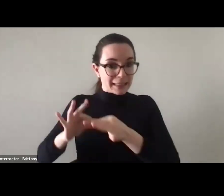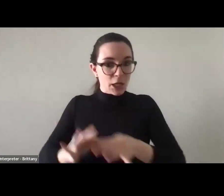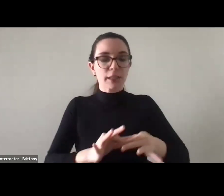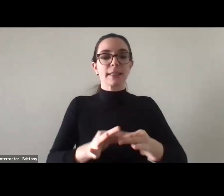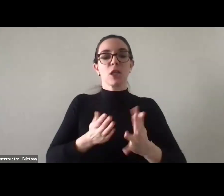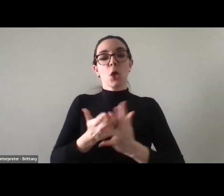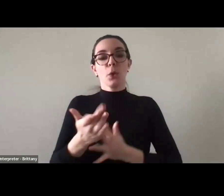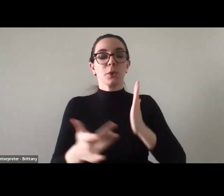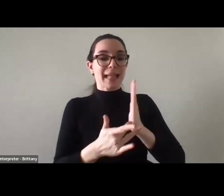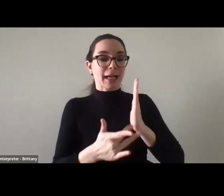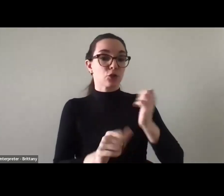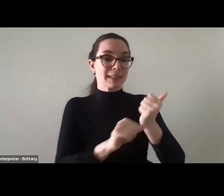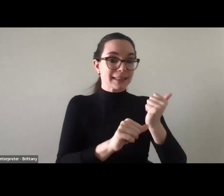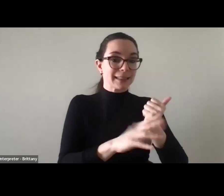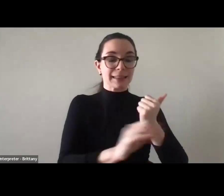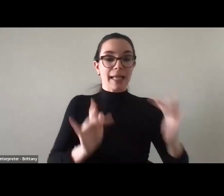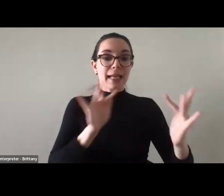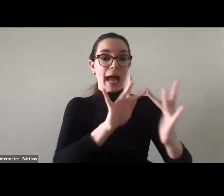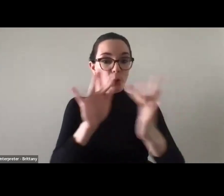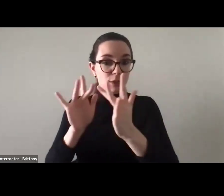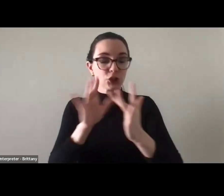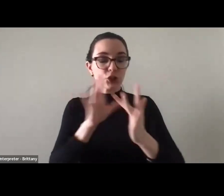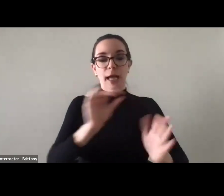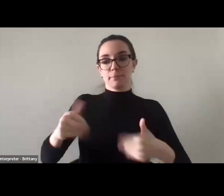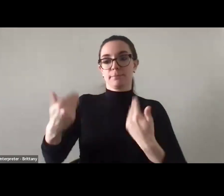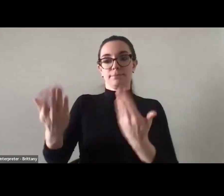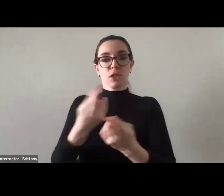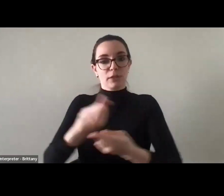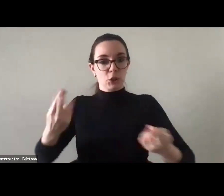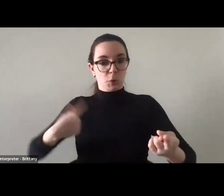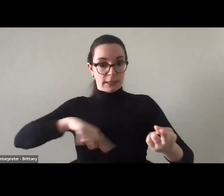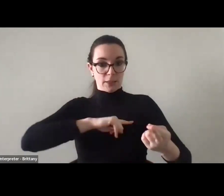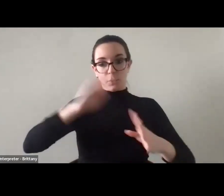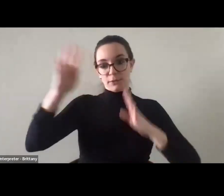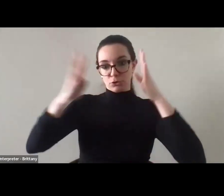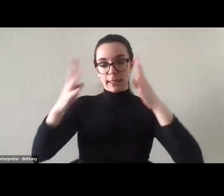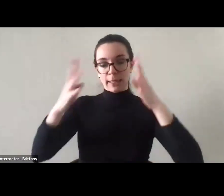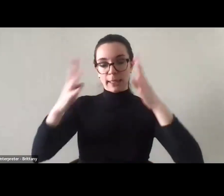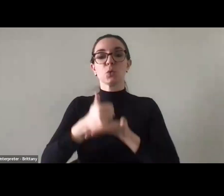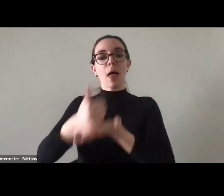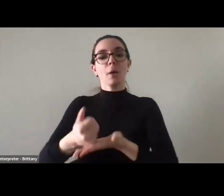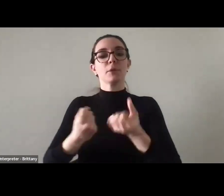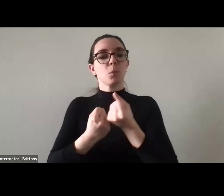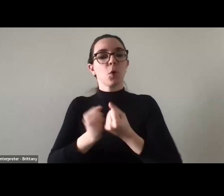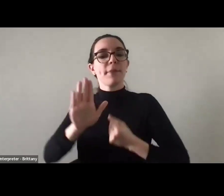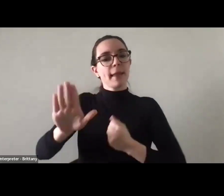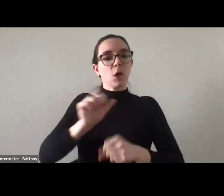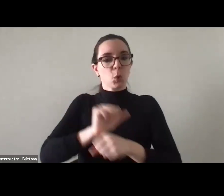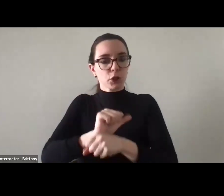assistance and outreach and resources that we've created to help support their work to